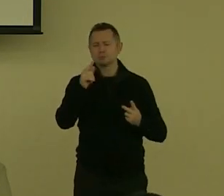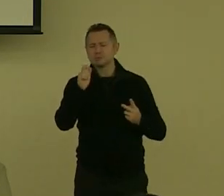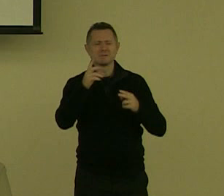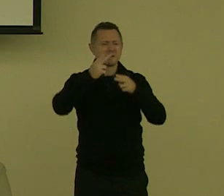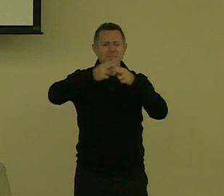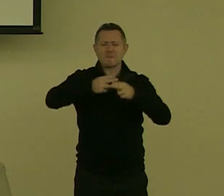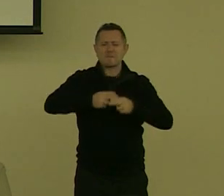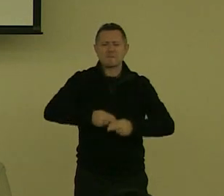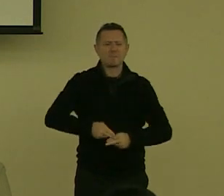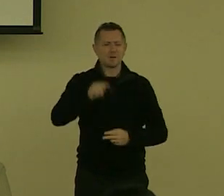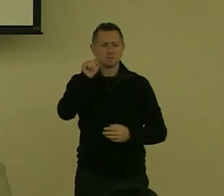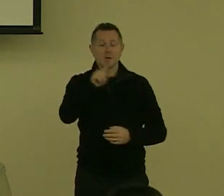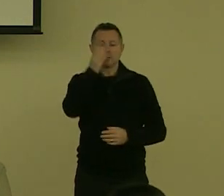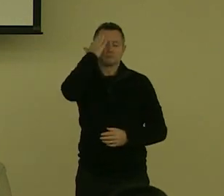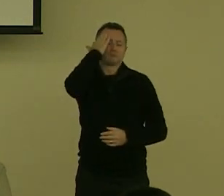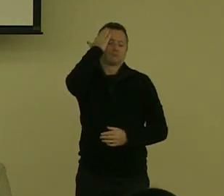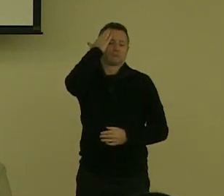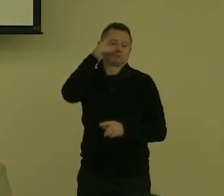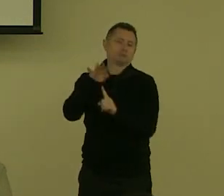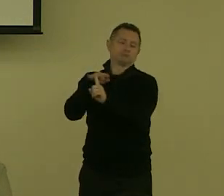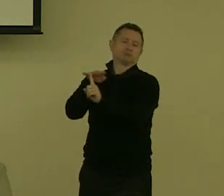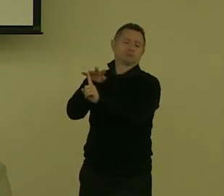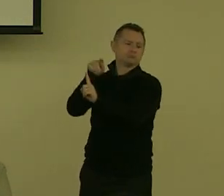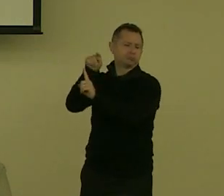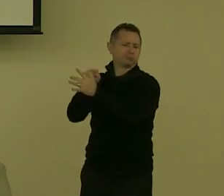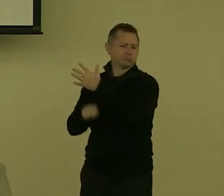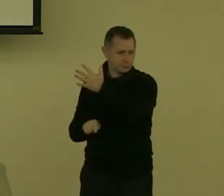well, one of the chapters is called, it was dealing with bro culture.